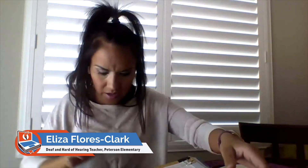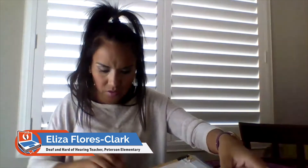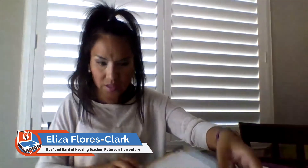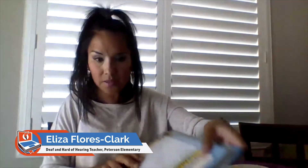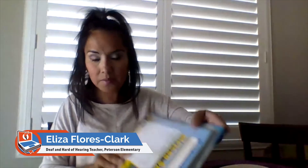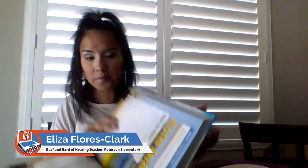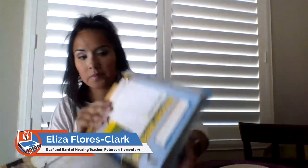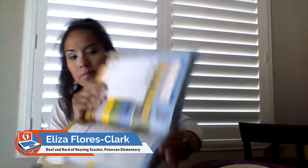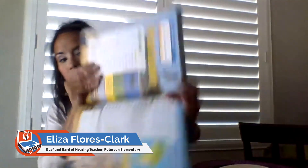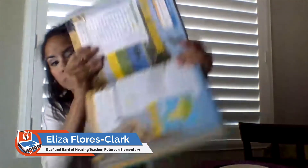rhinos.